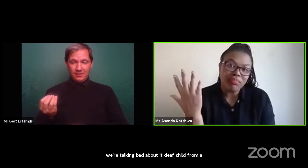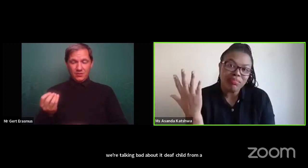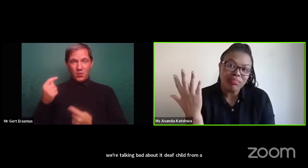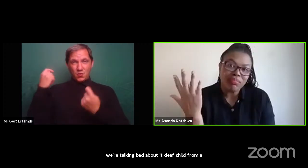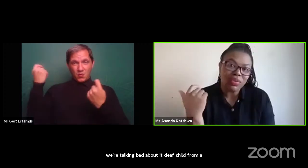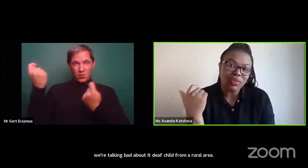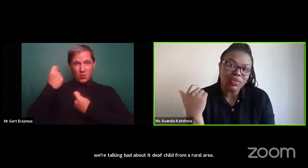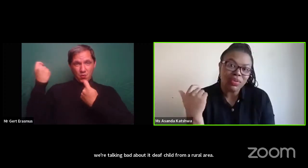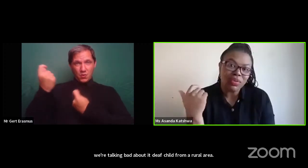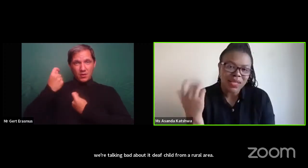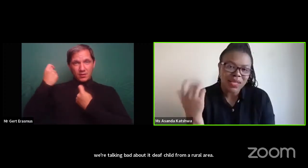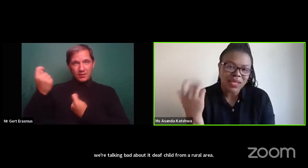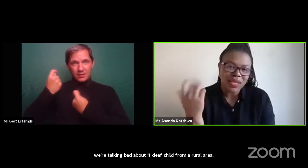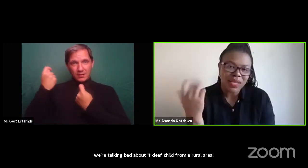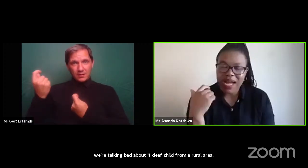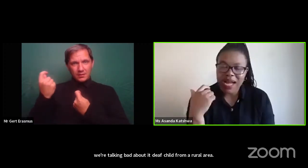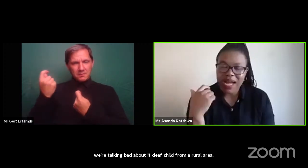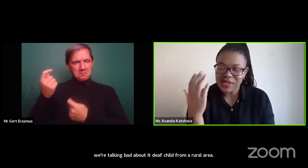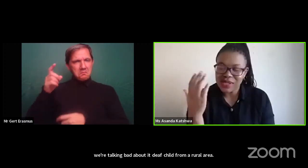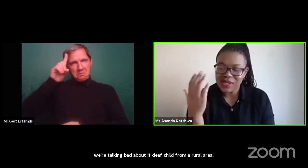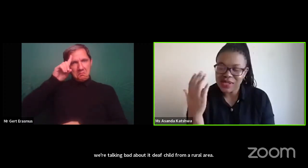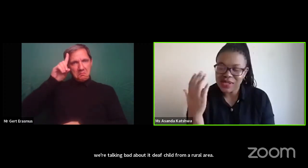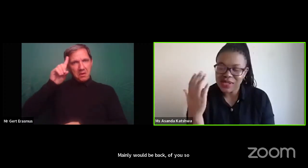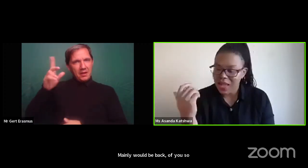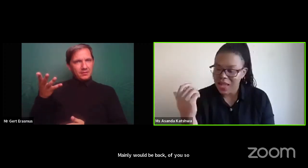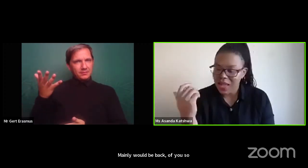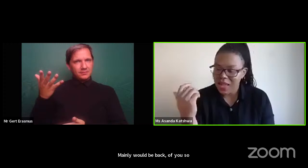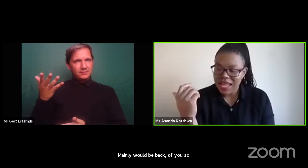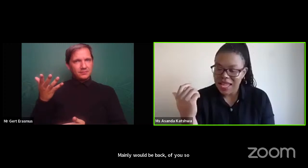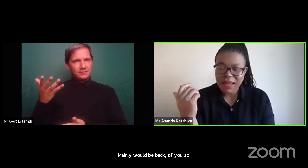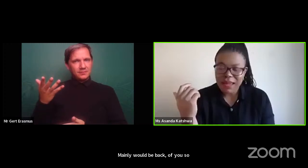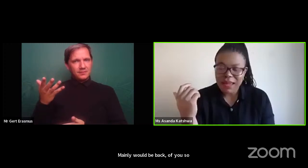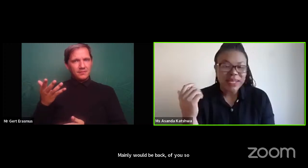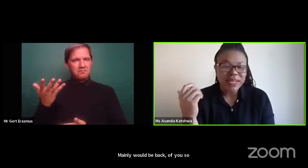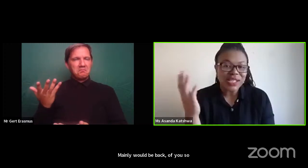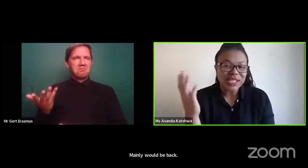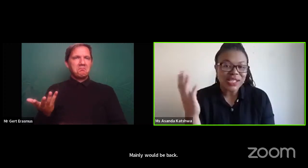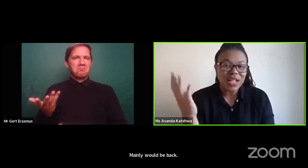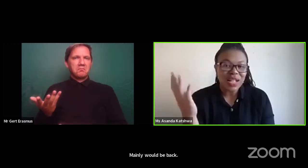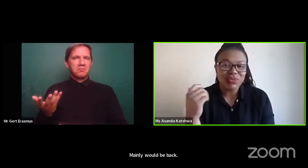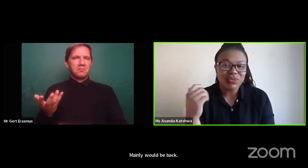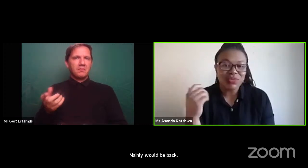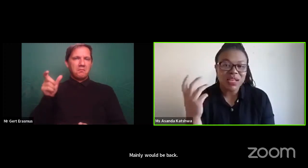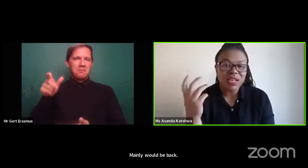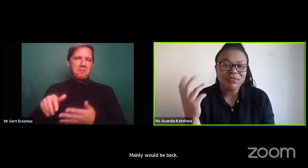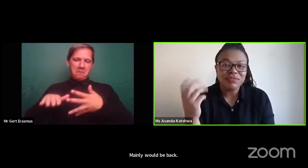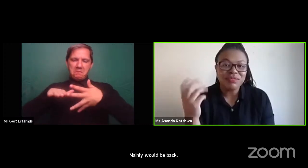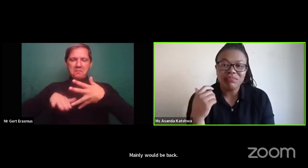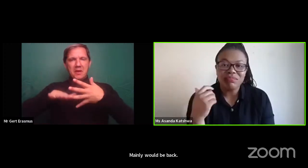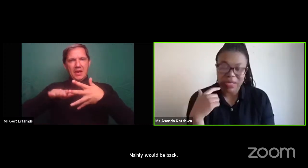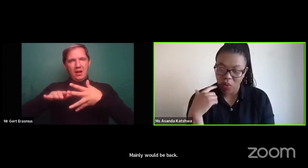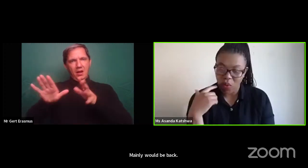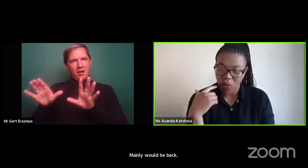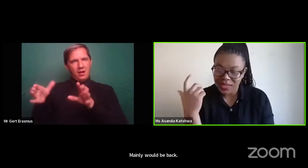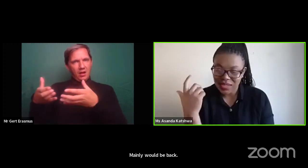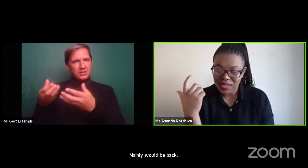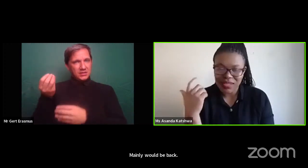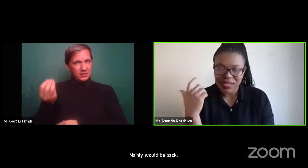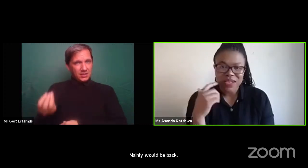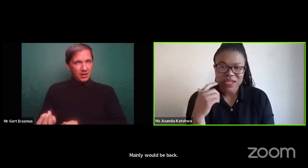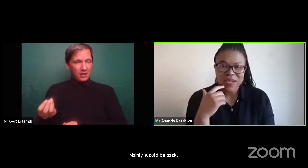who mainly will be Black, vis-a-vis a middle-class child who is deaf but